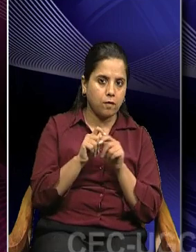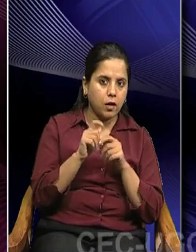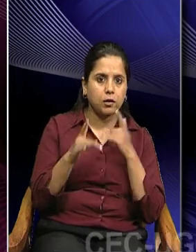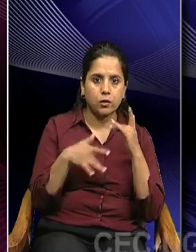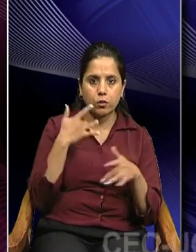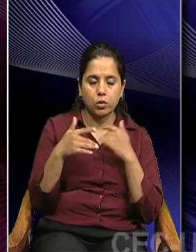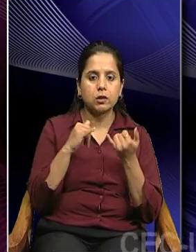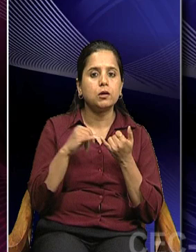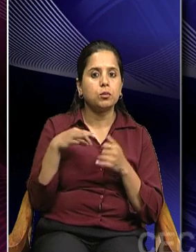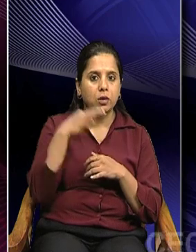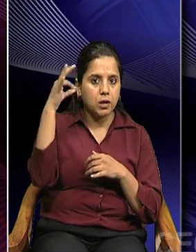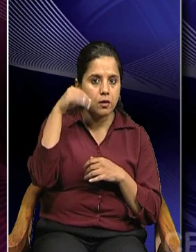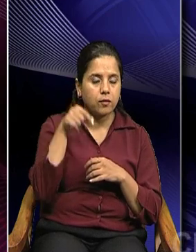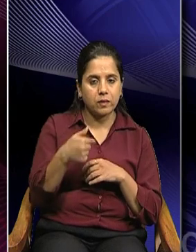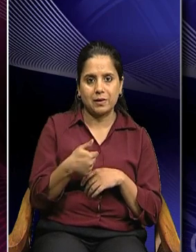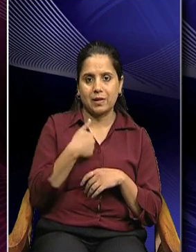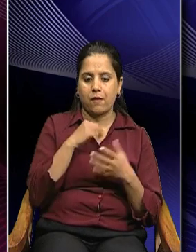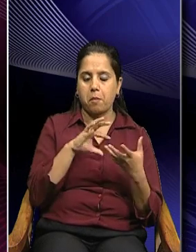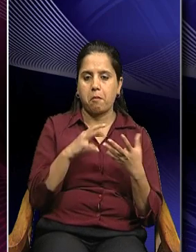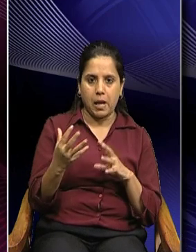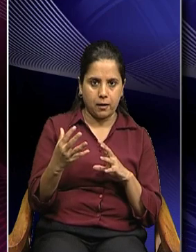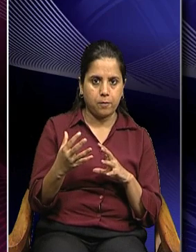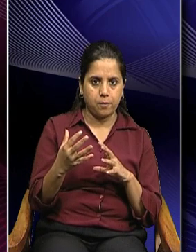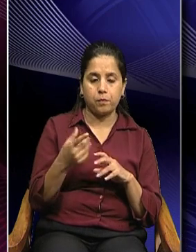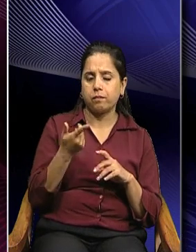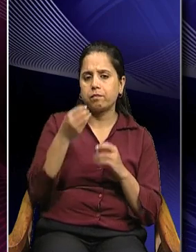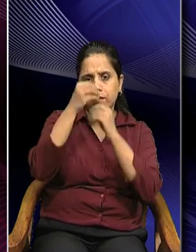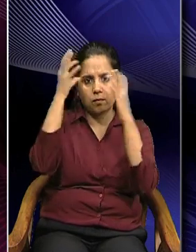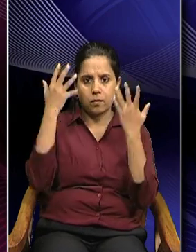emotional, spiritual and self-creative.